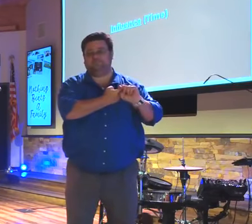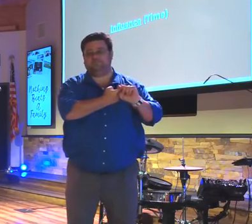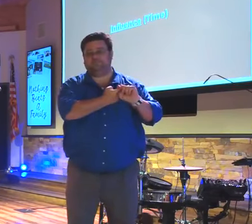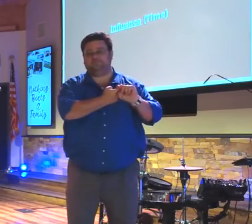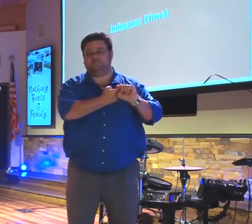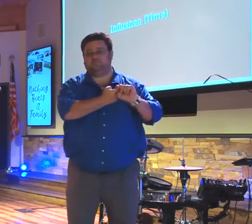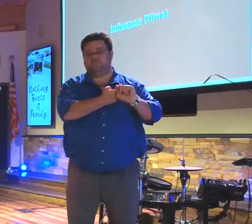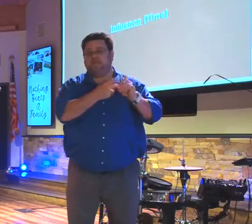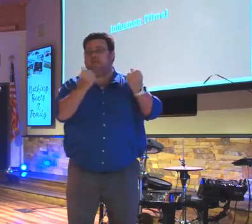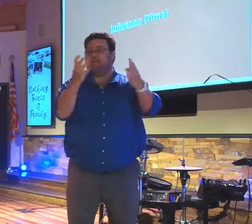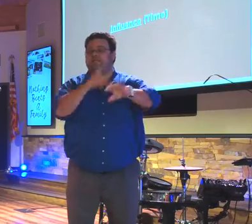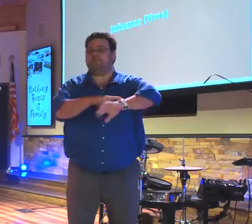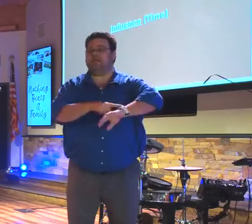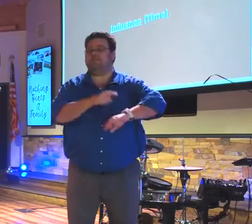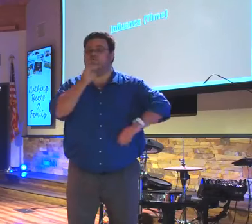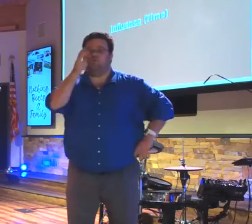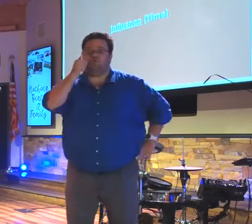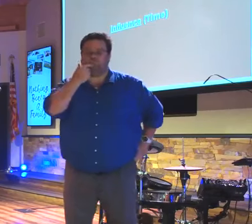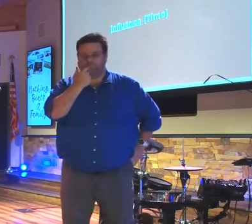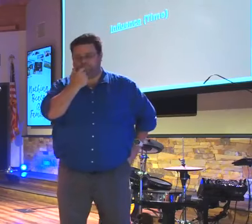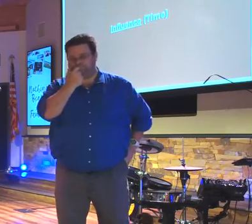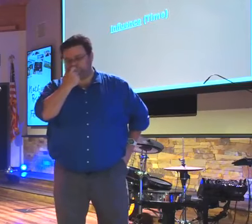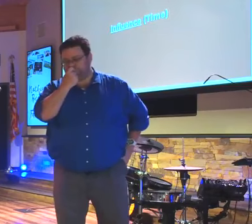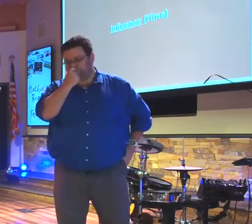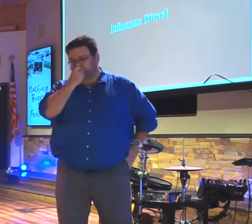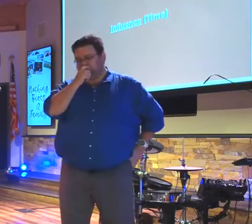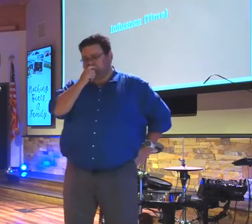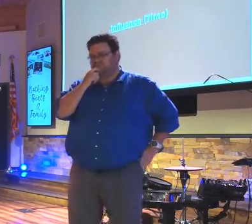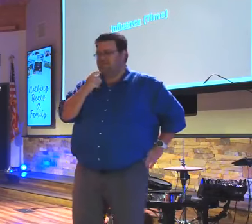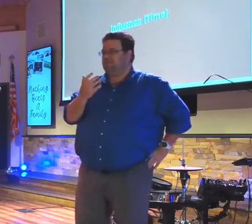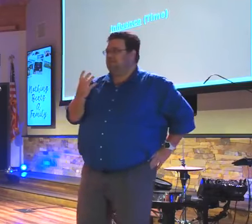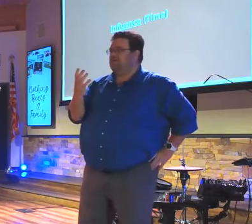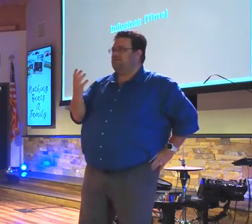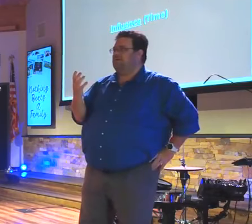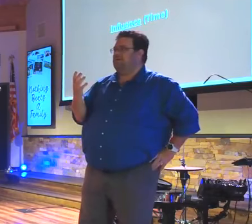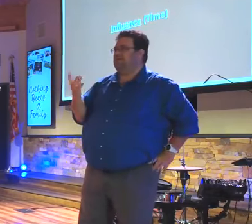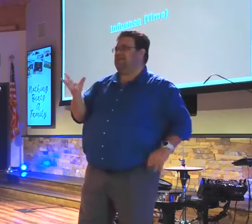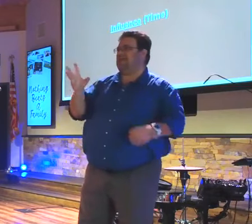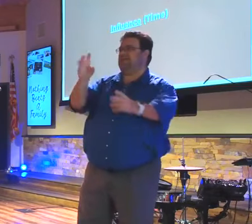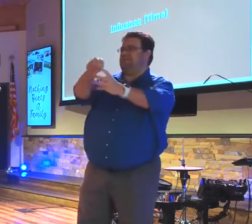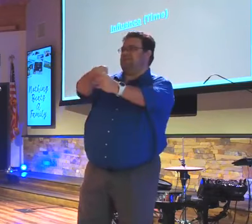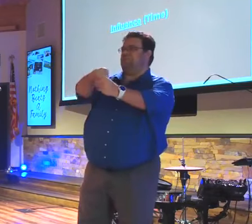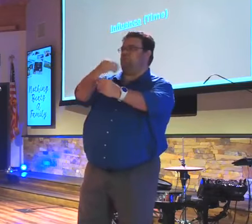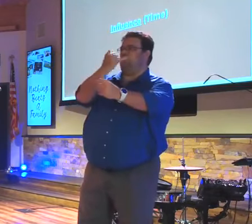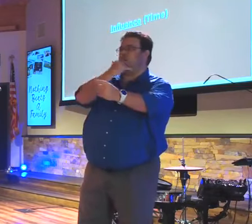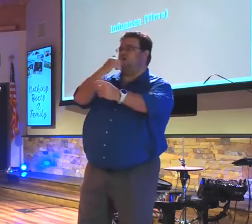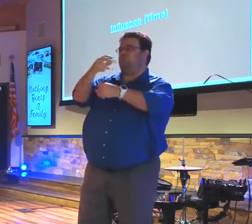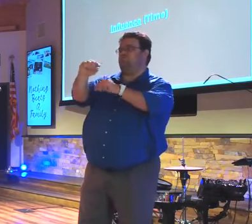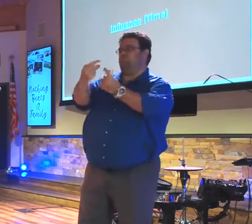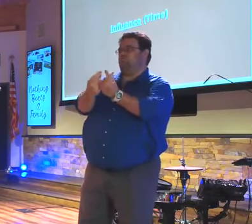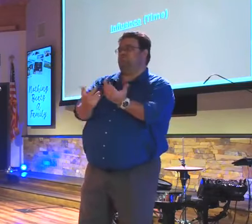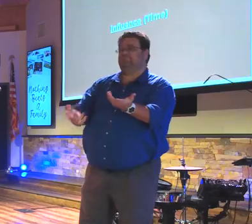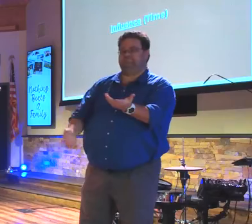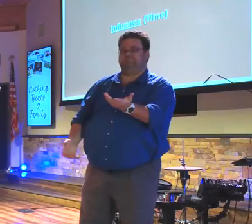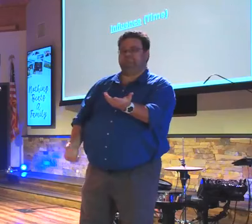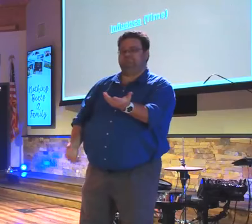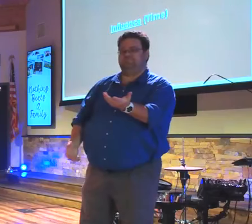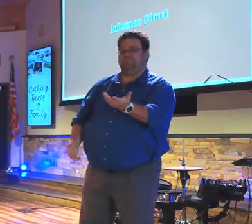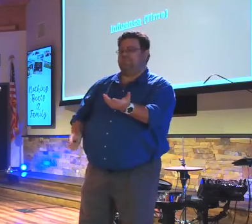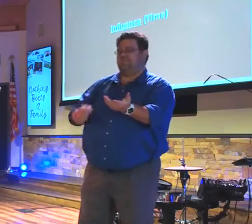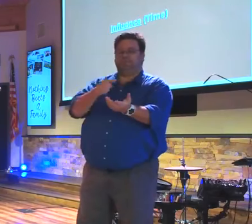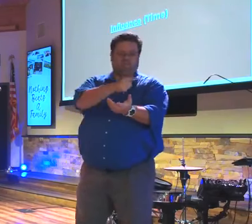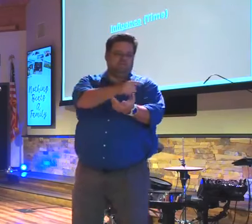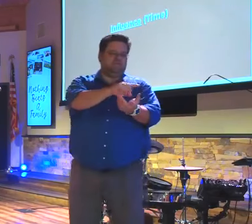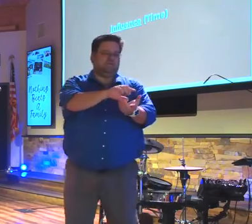Because how many times have you ever heard this? Boy, he got in with the wrong crowd. She got mixed up with the